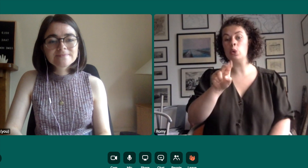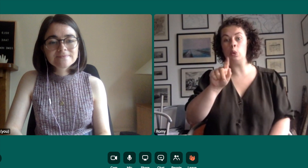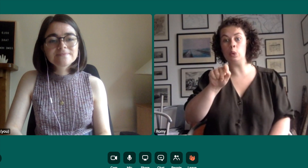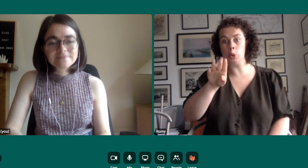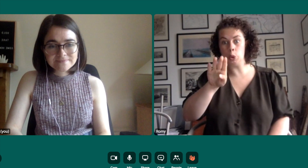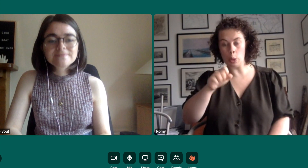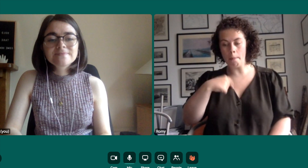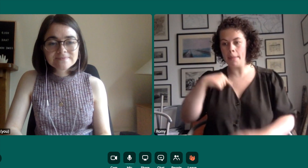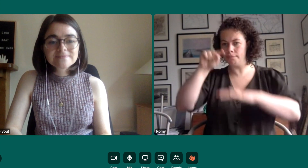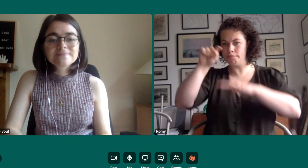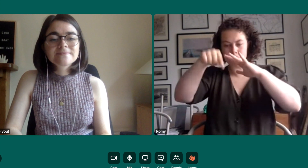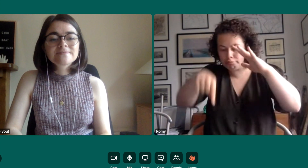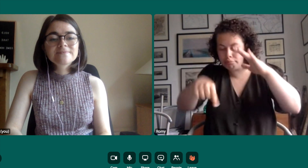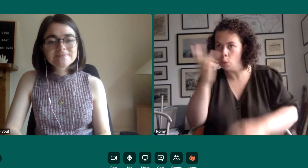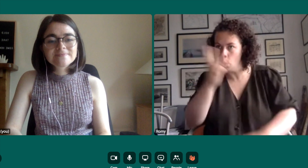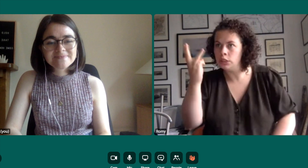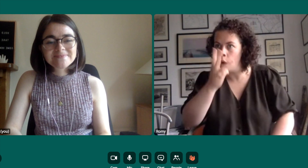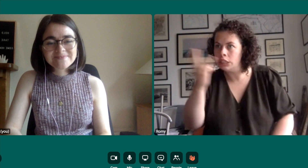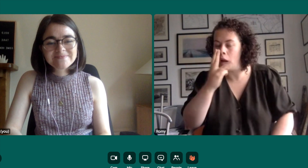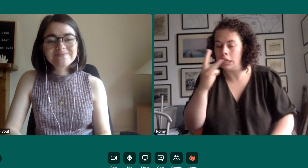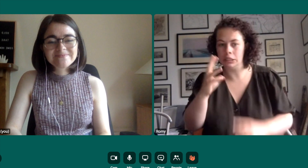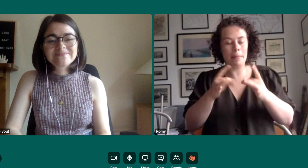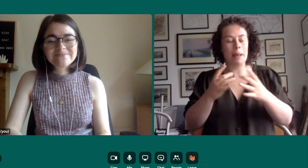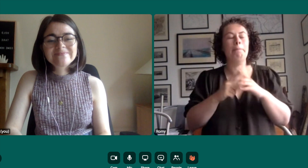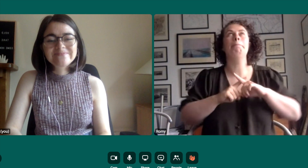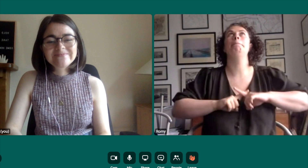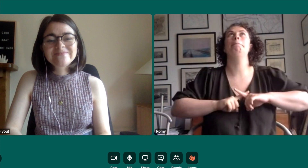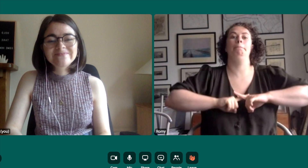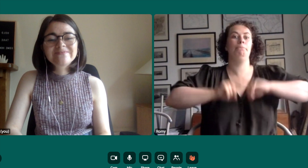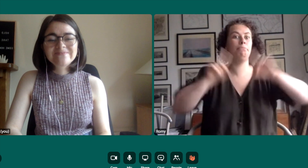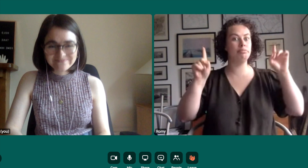video. Makes the world a difference. Exactly.